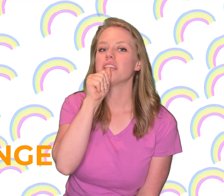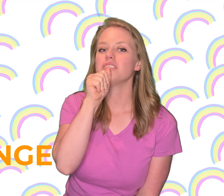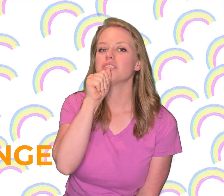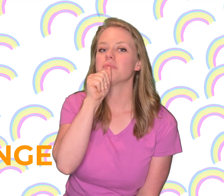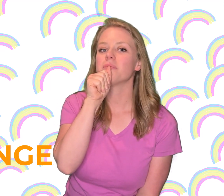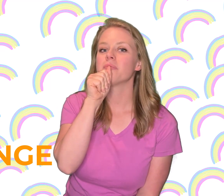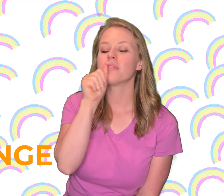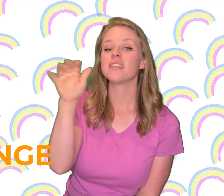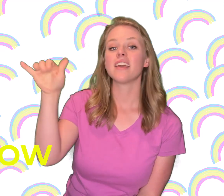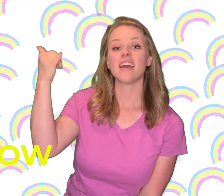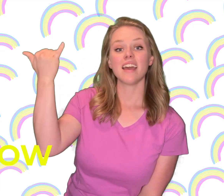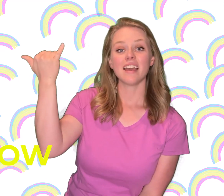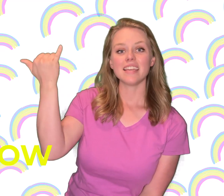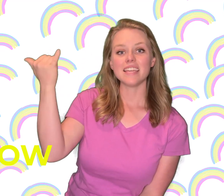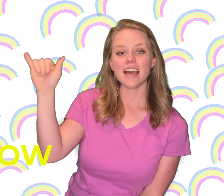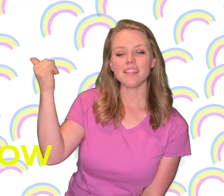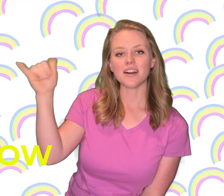orange, yellow,